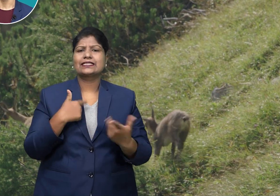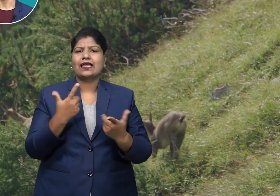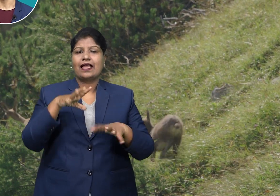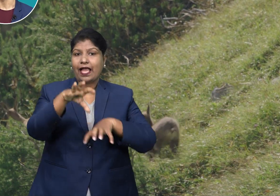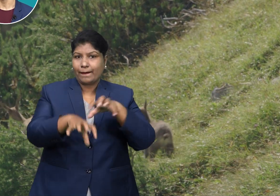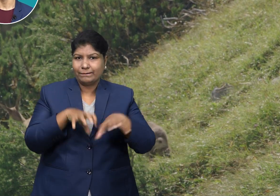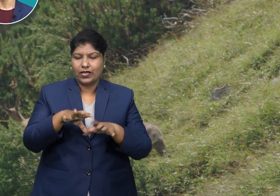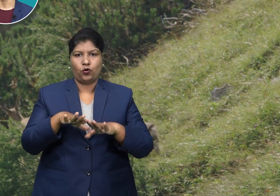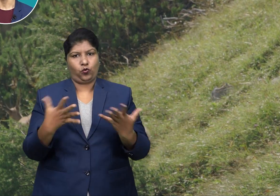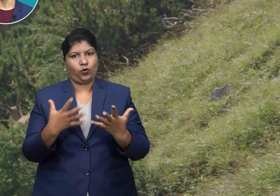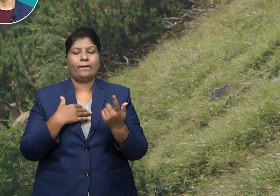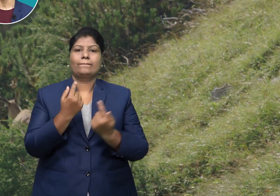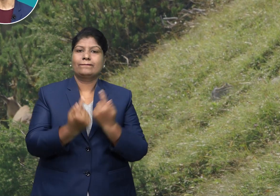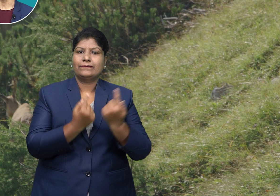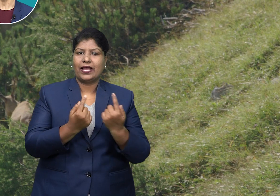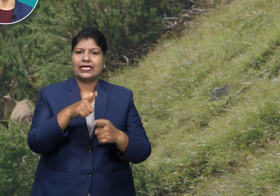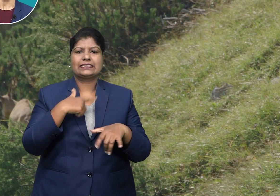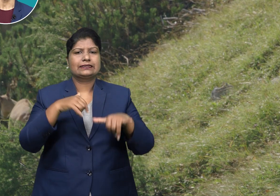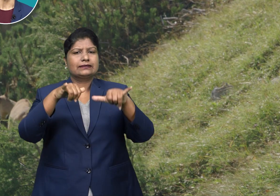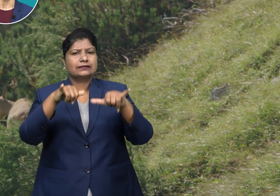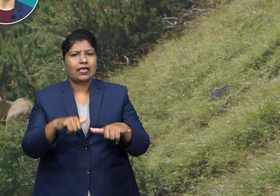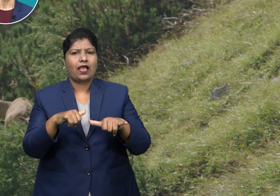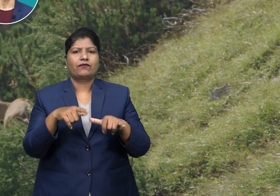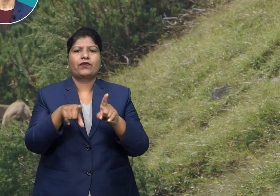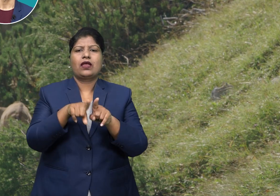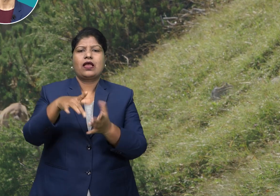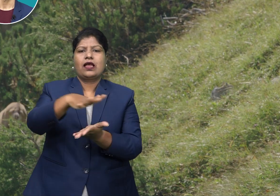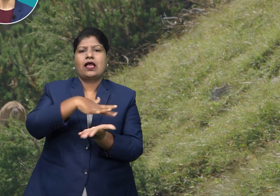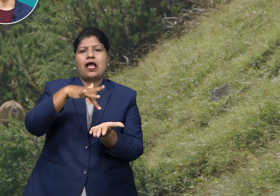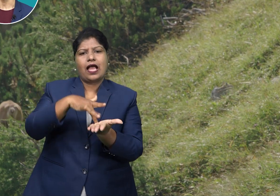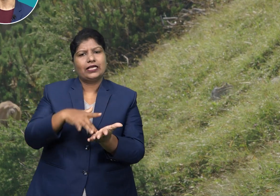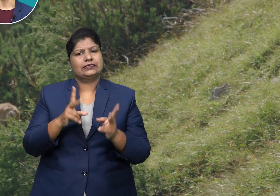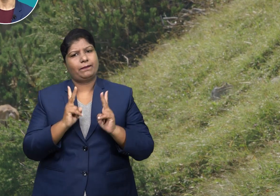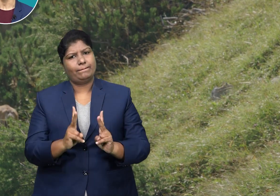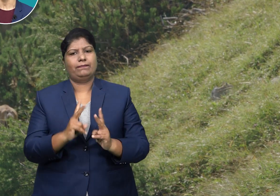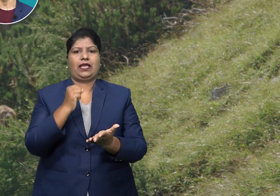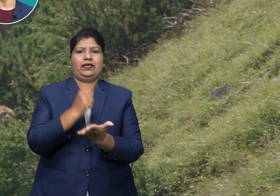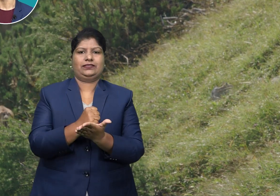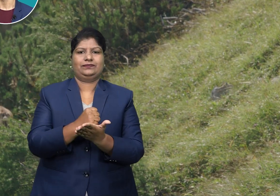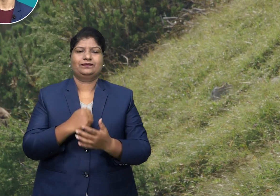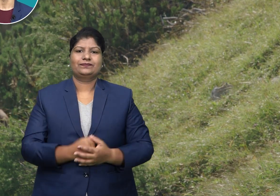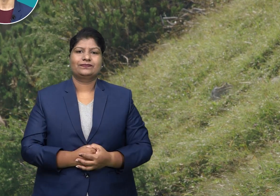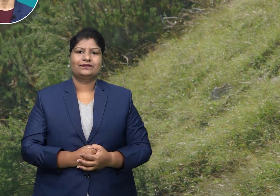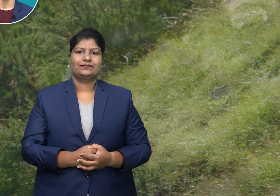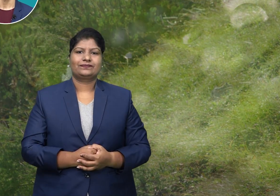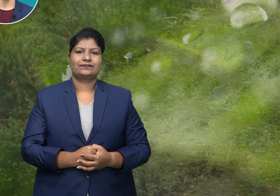animals or plants that live predominantly or entirely on land.